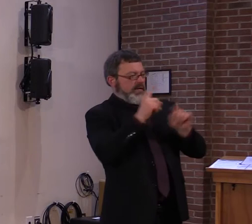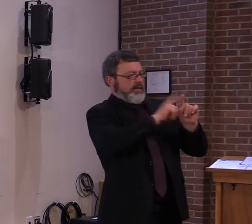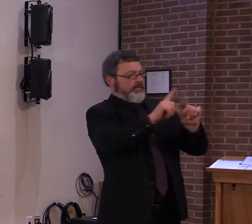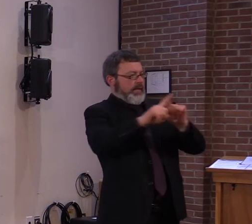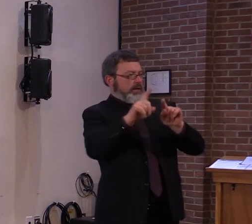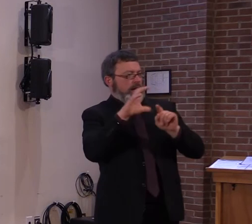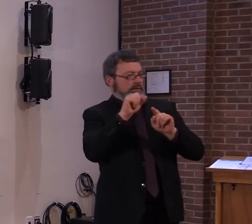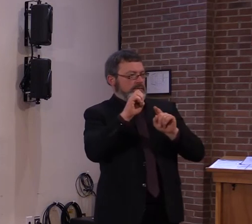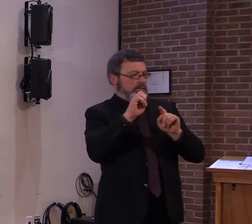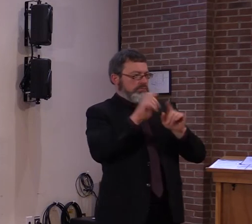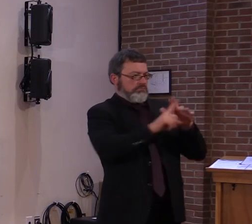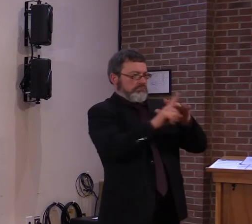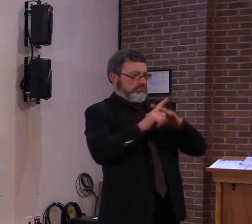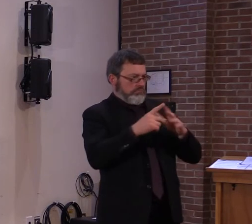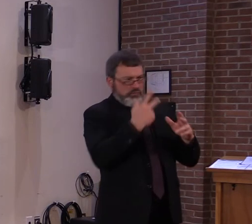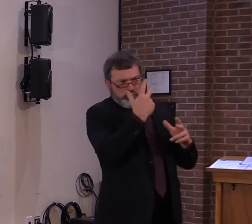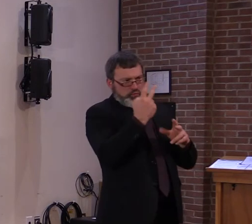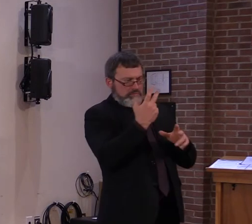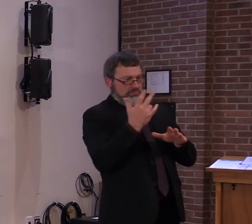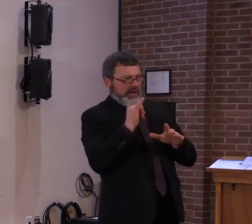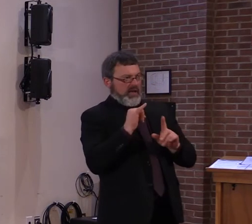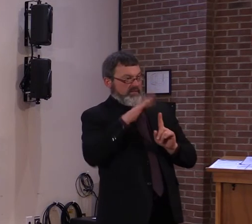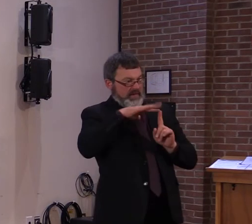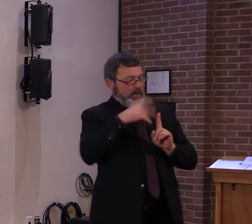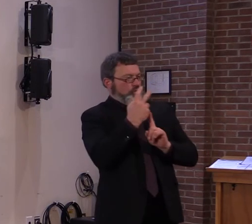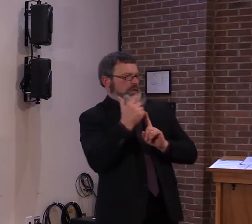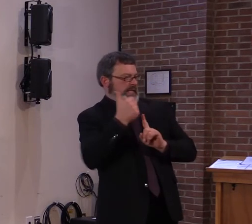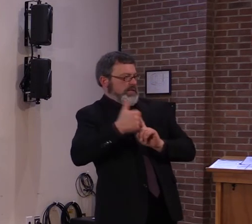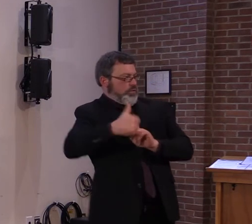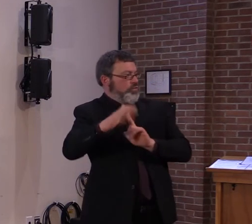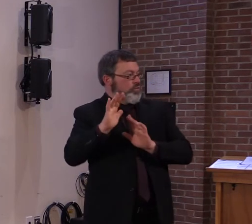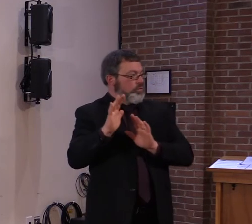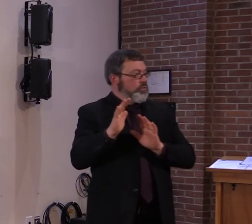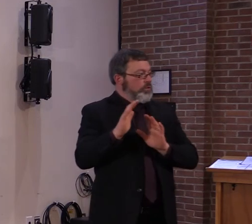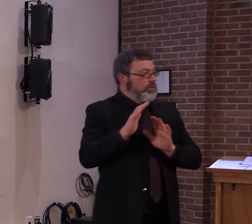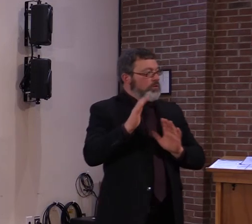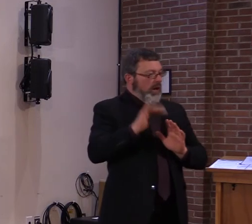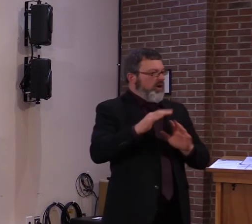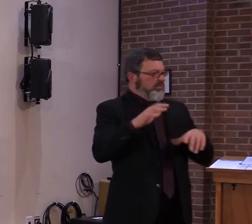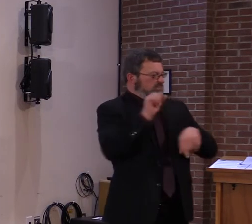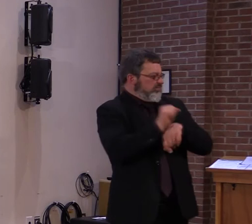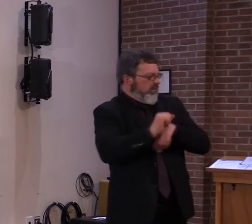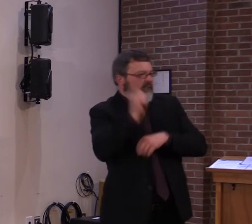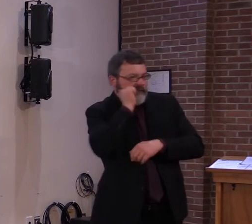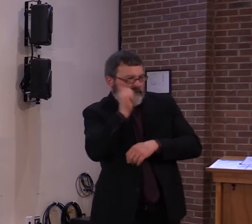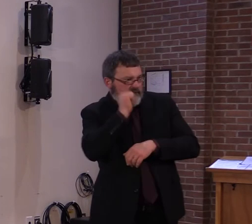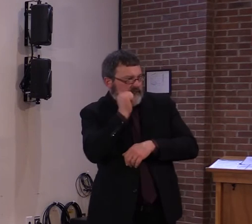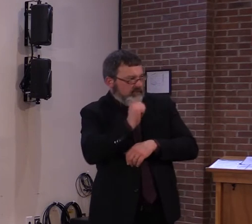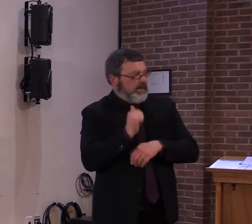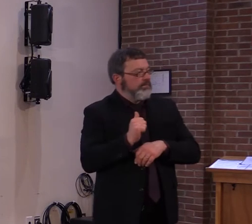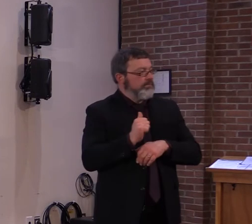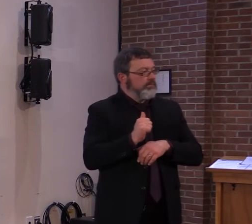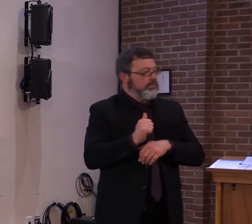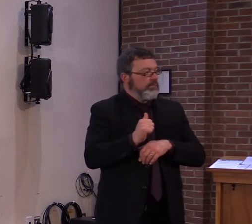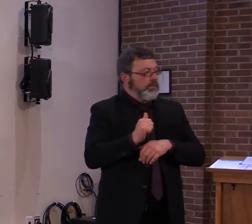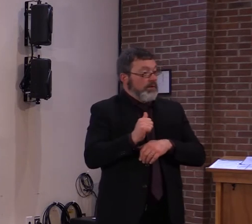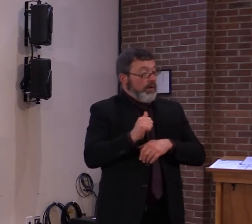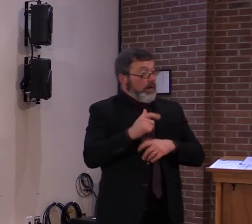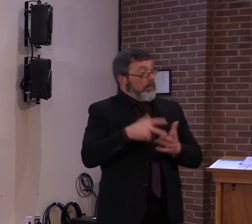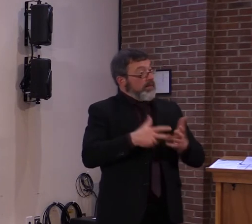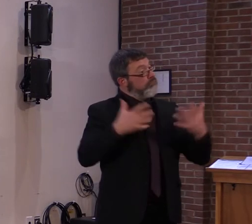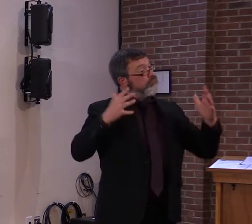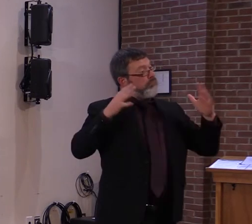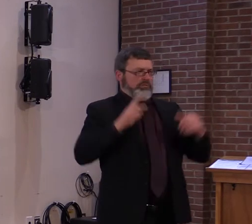150 range in terms of being able to handle the surge that we have seen. But that's not where it's going to stop. We're going to go up